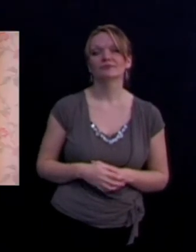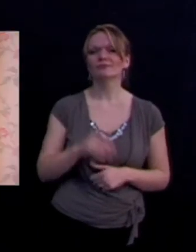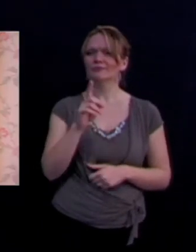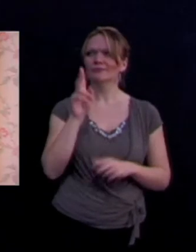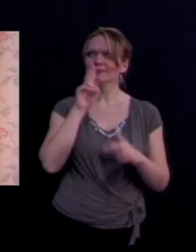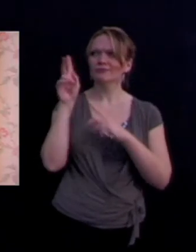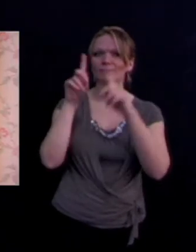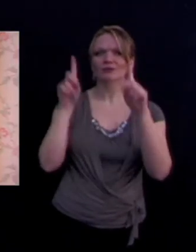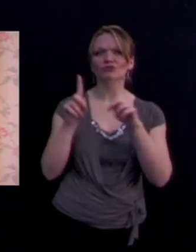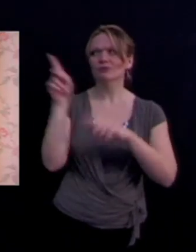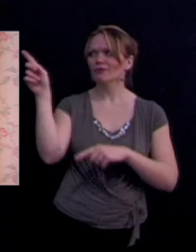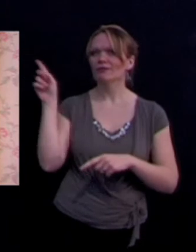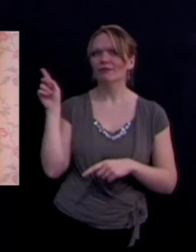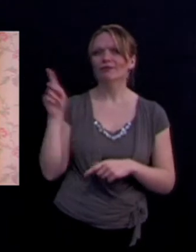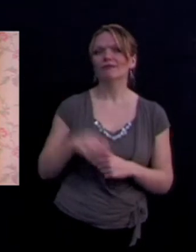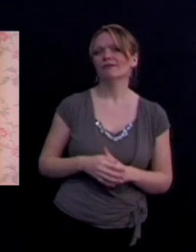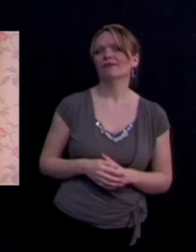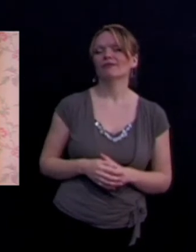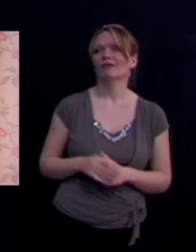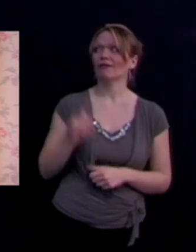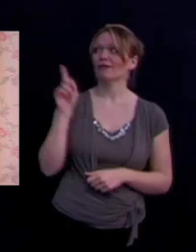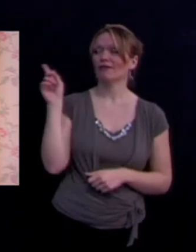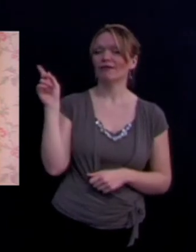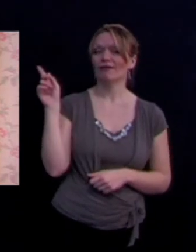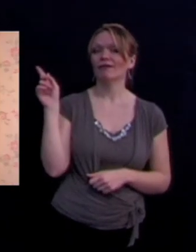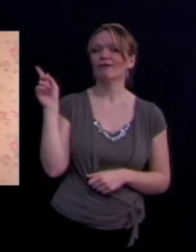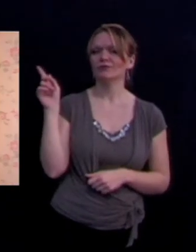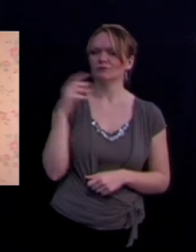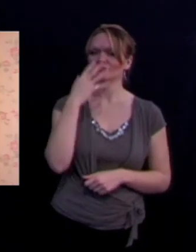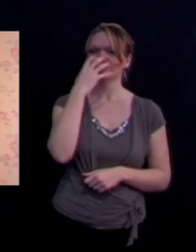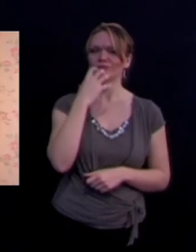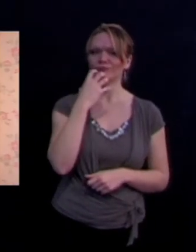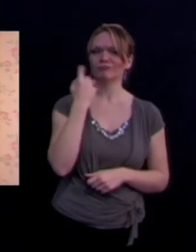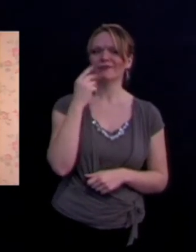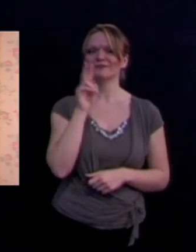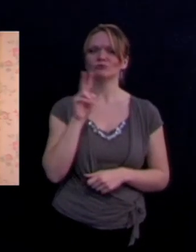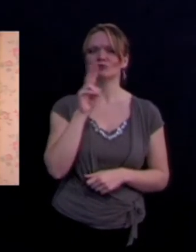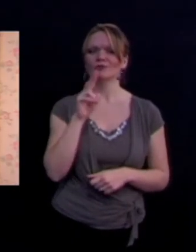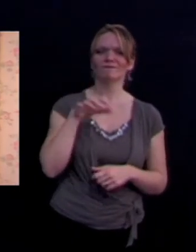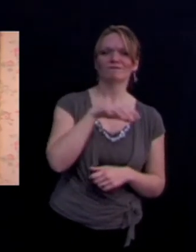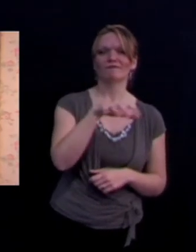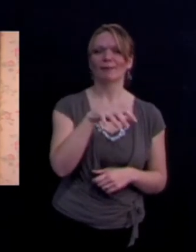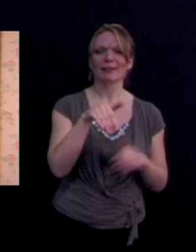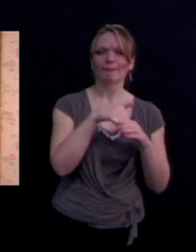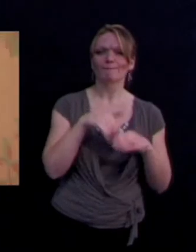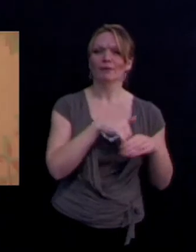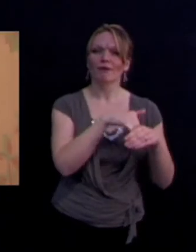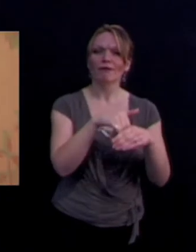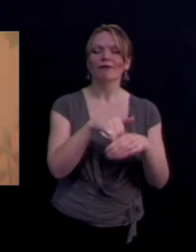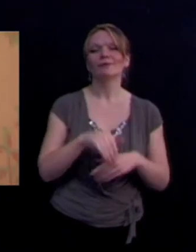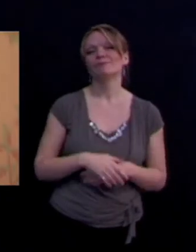Have a look at the portraits in this room. They present a rather dour view of the family members.